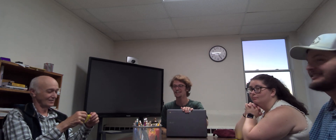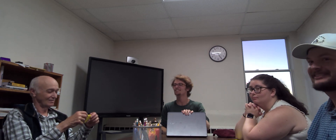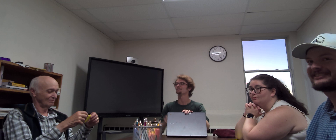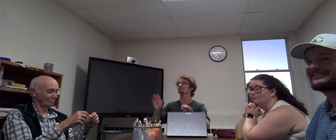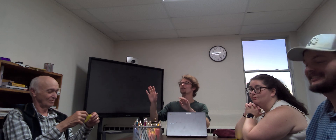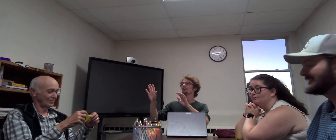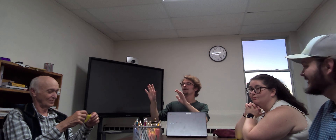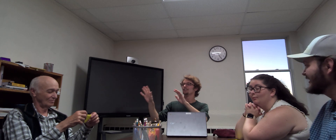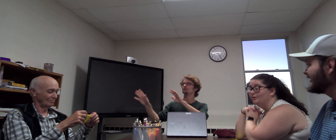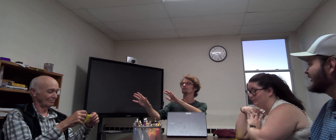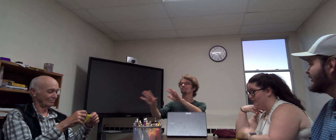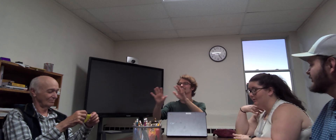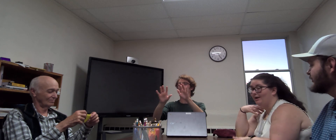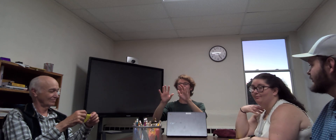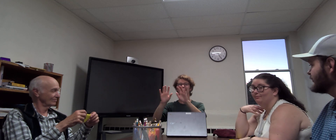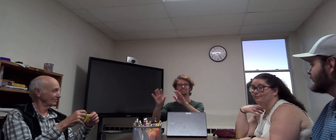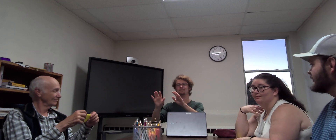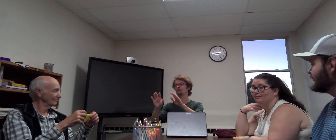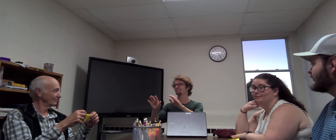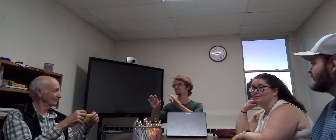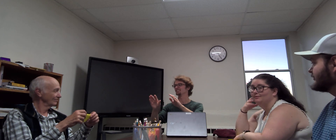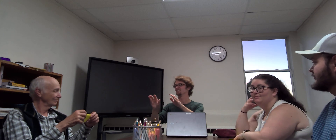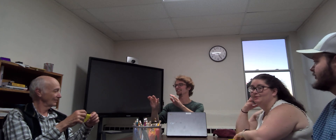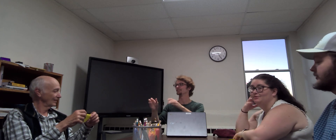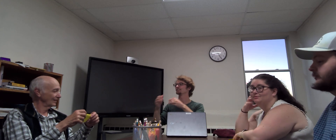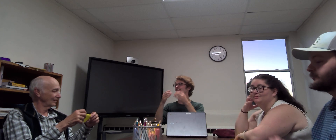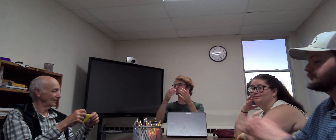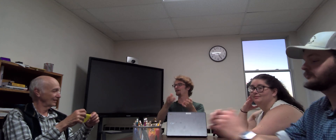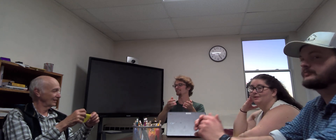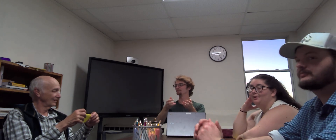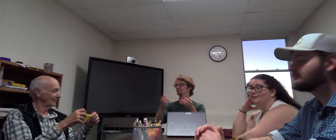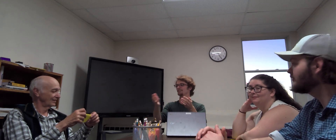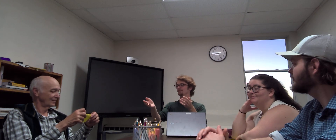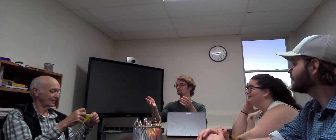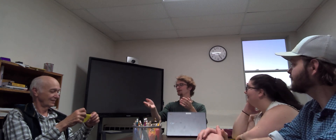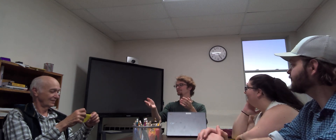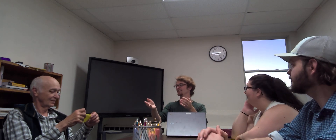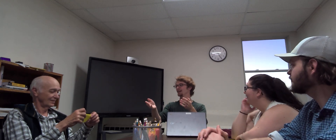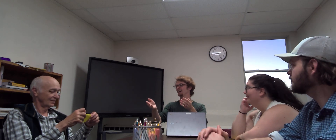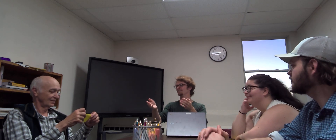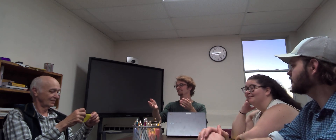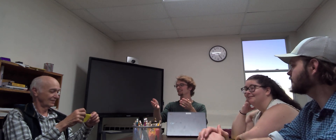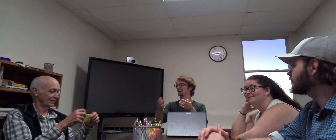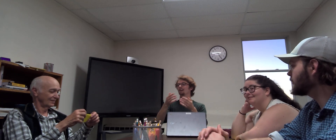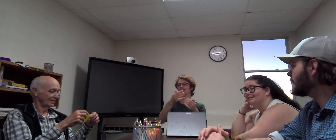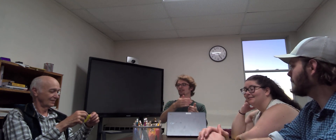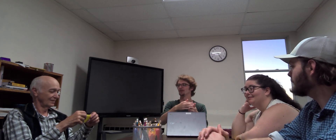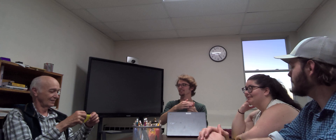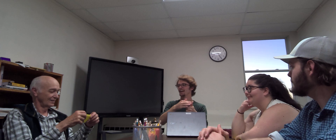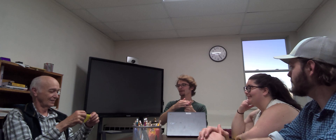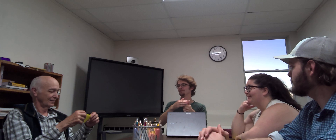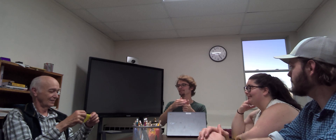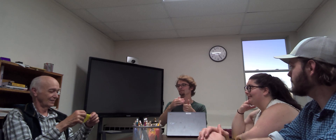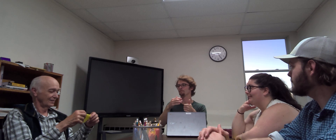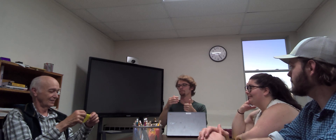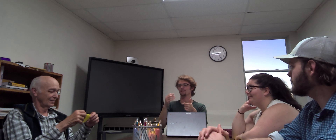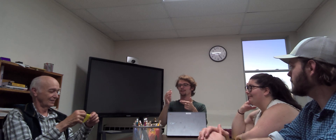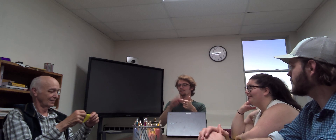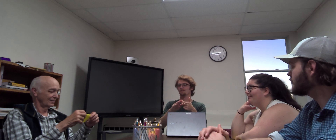So Wait, you are do all you going to have? be asked questions, and you're I going to had one. respond Oh. based on the prompts that you have. How long ago did it happen? How are